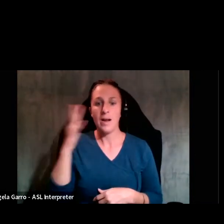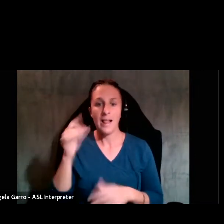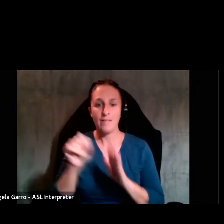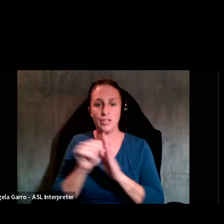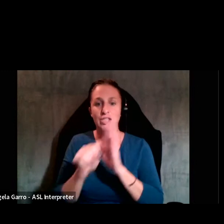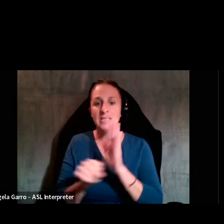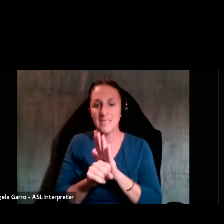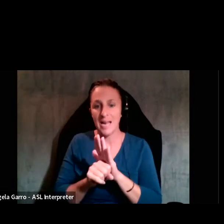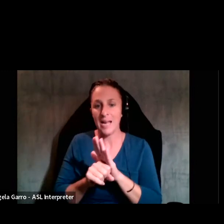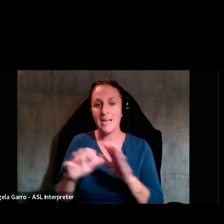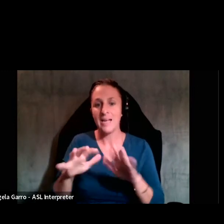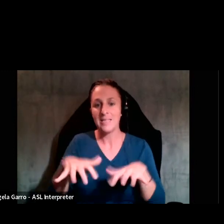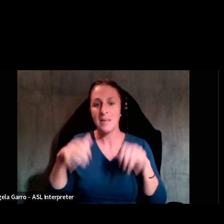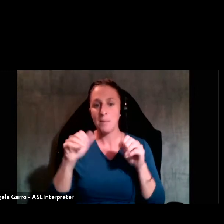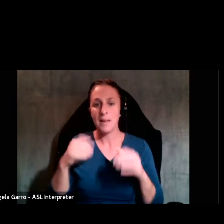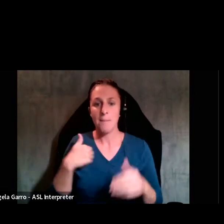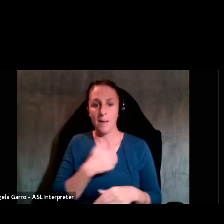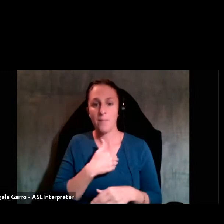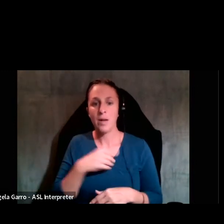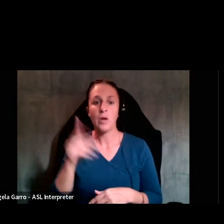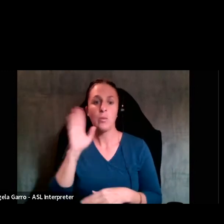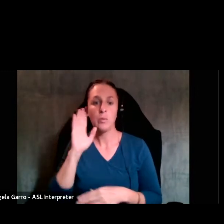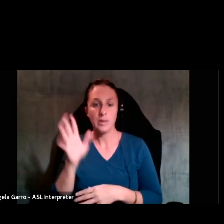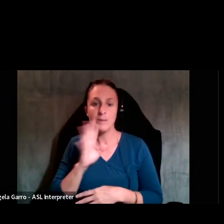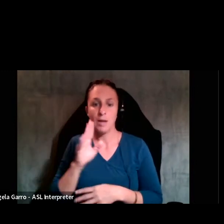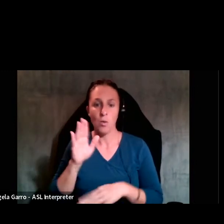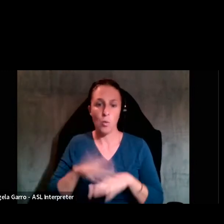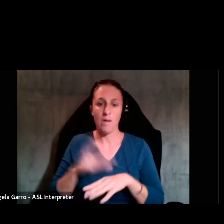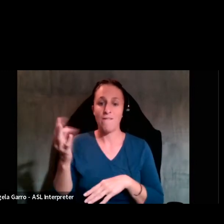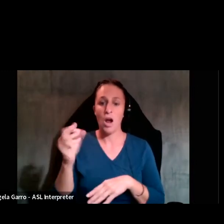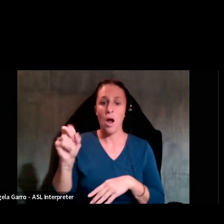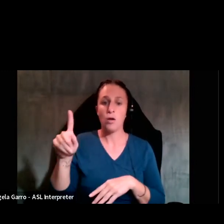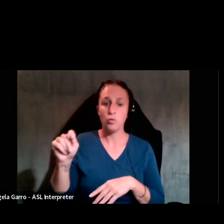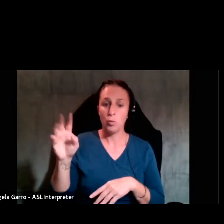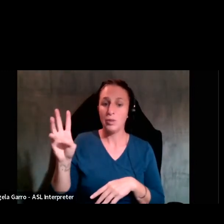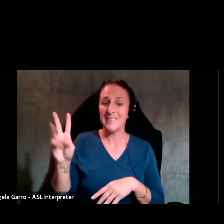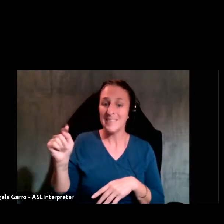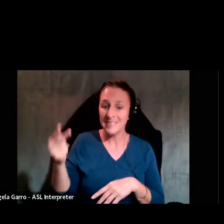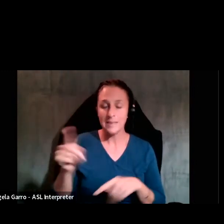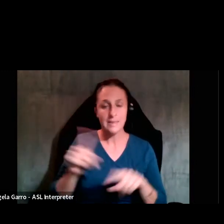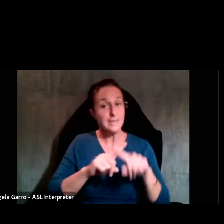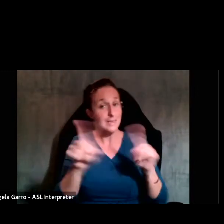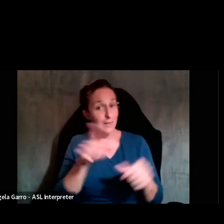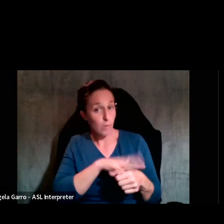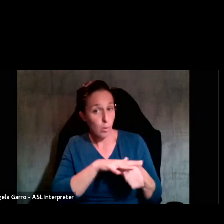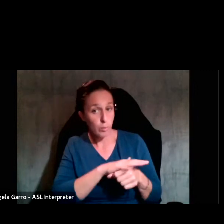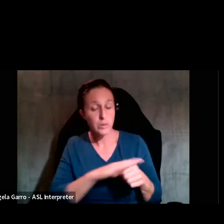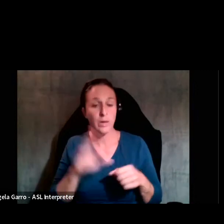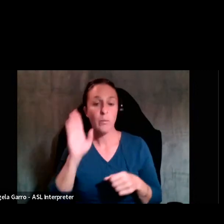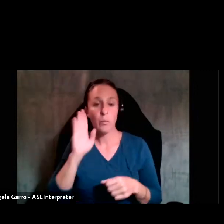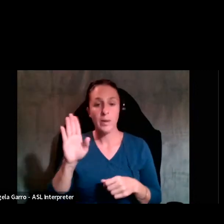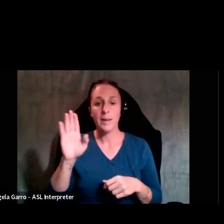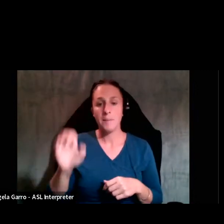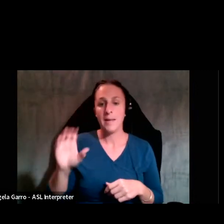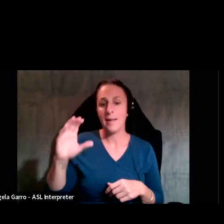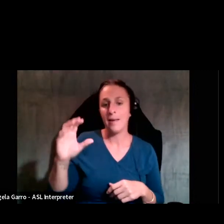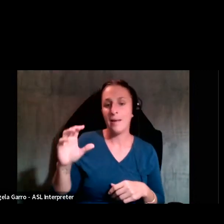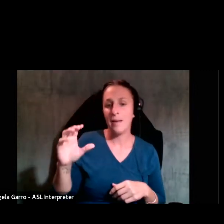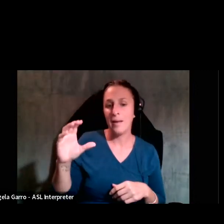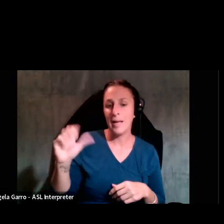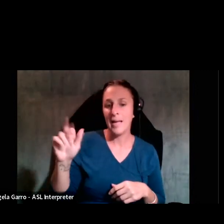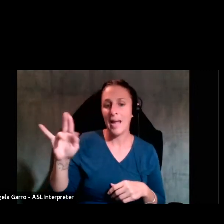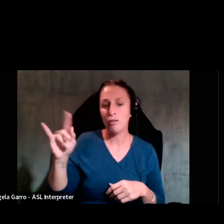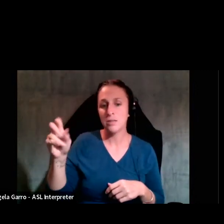speakers will be on Friday, October 6th. And it's in a different location. It's going to be at Carrington Hall in Sequoia High